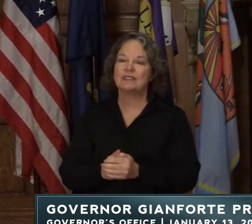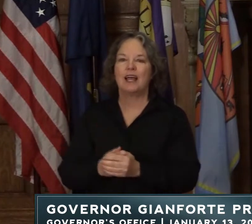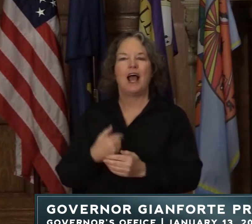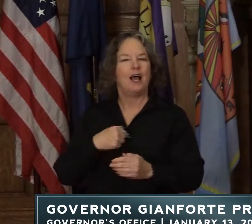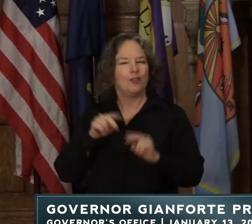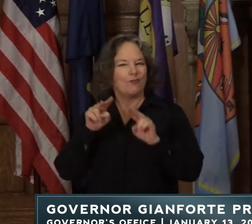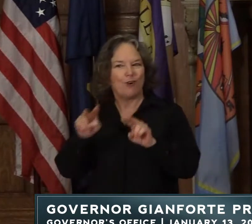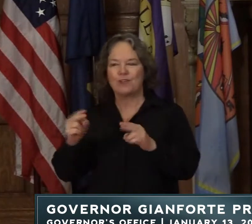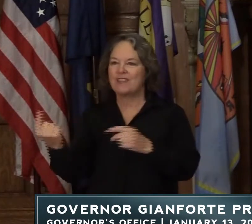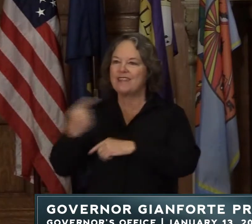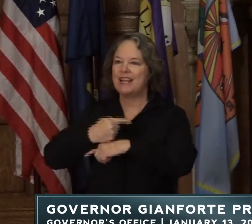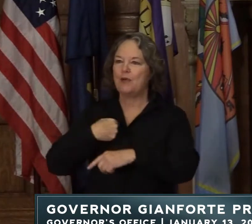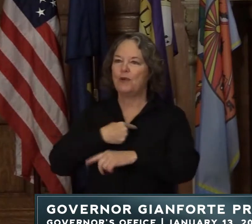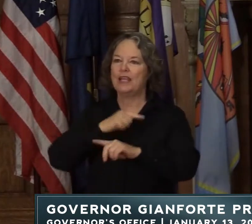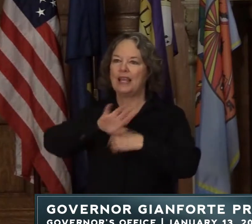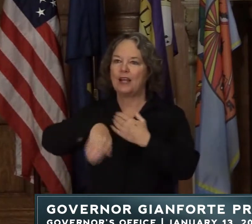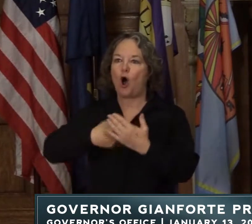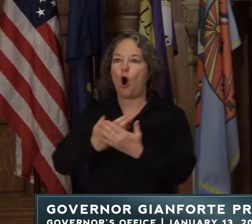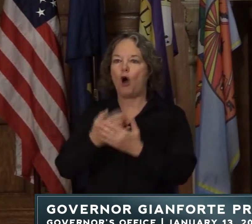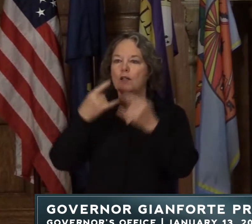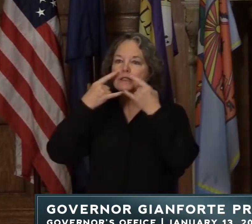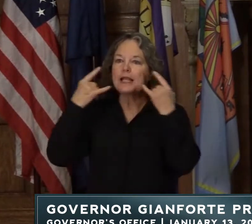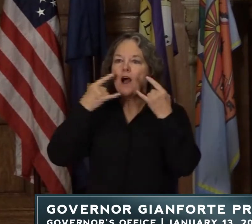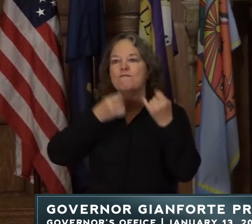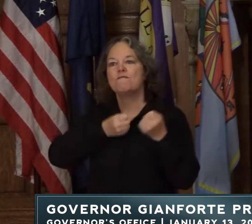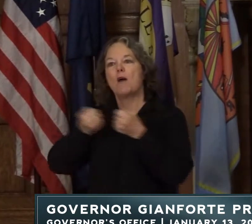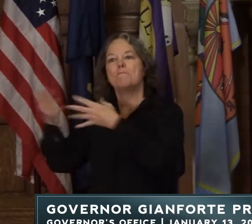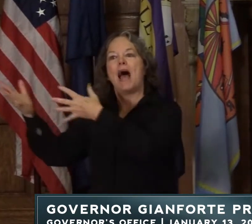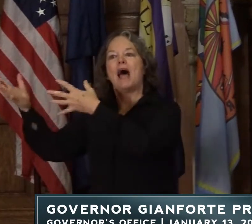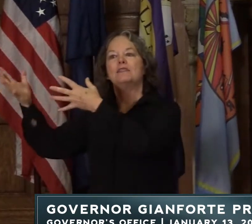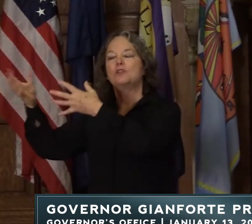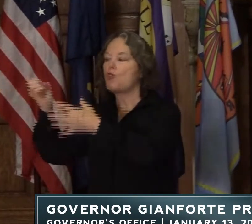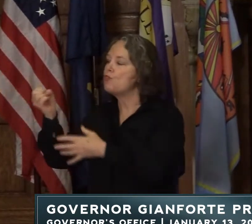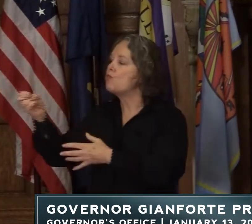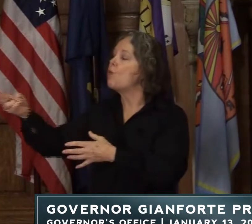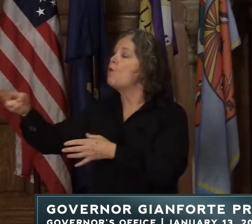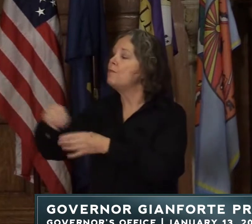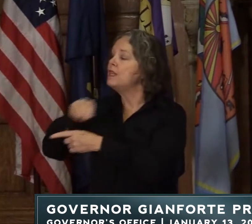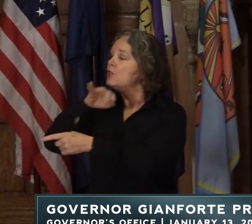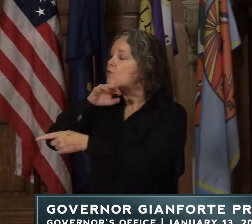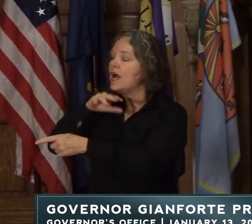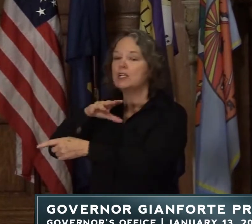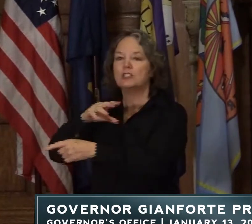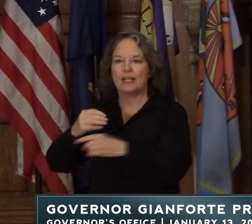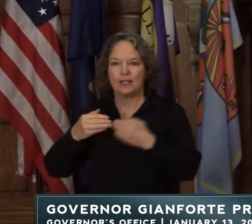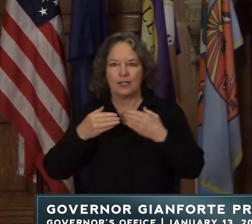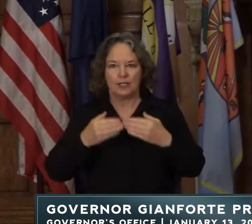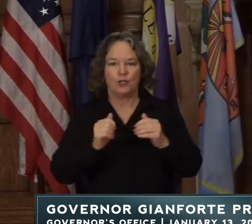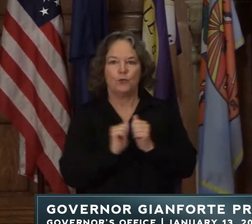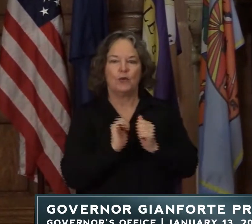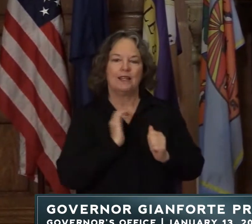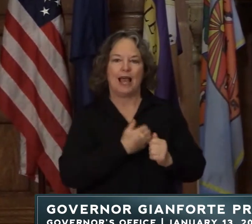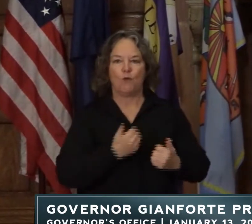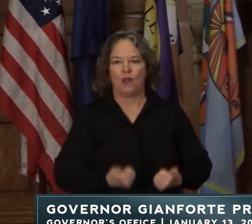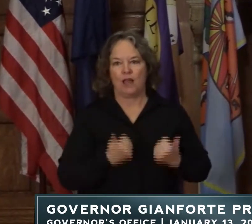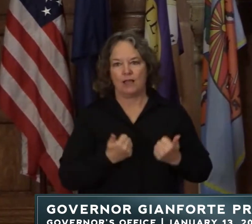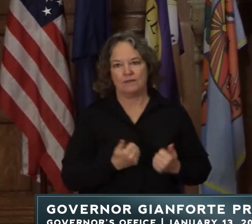all take off our masks, throw them in the trash, and get on with our lives in a safe